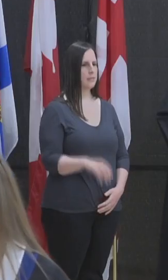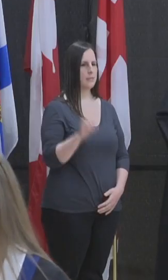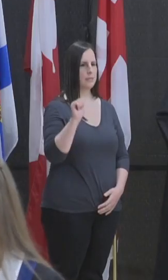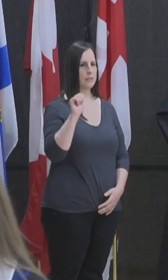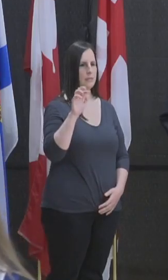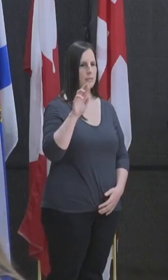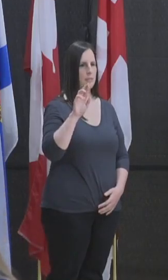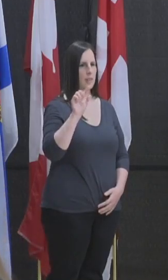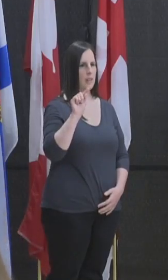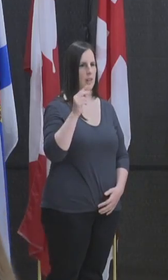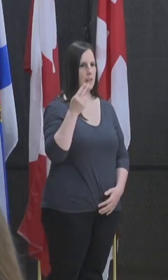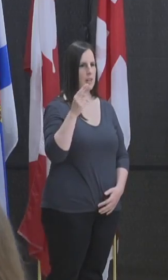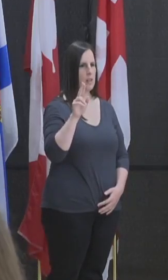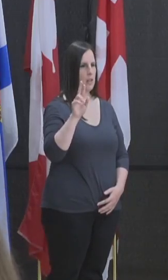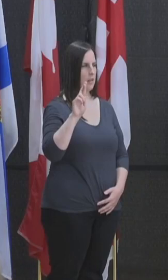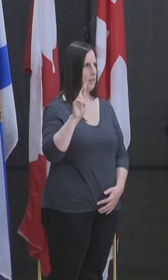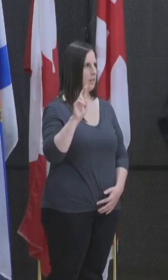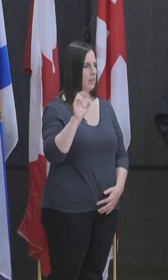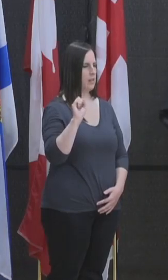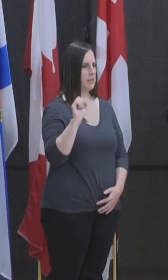Arthur Smith.